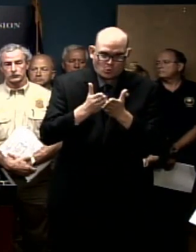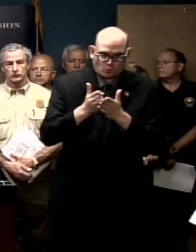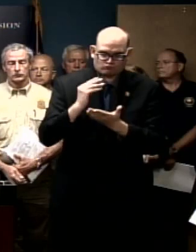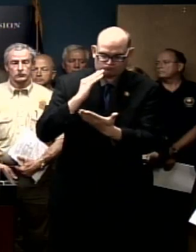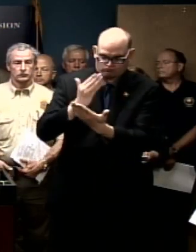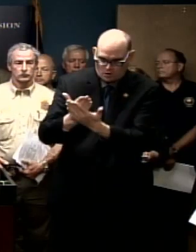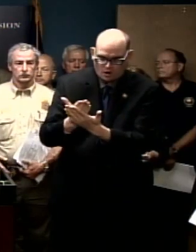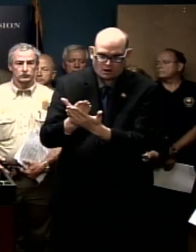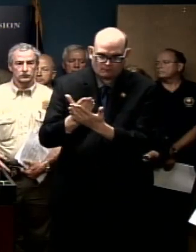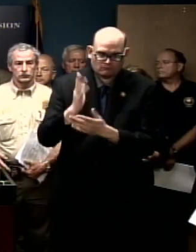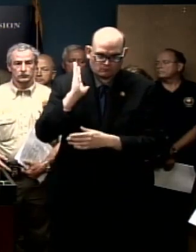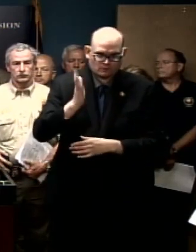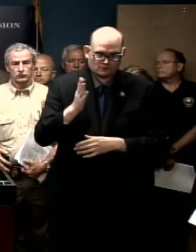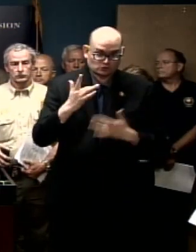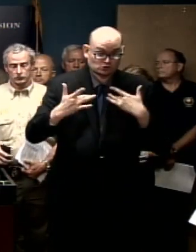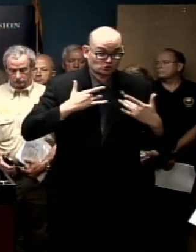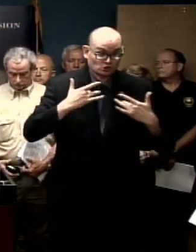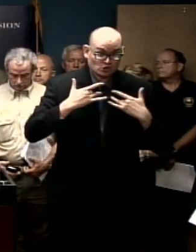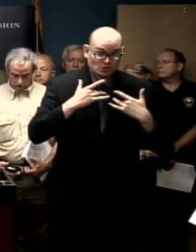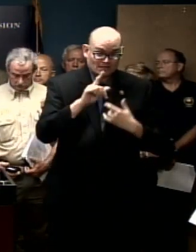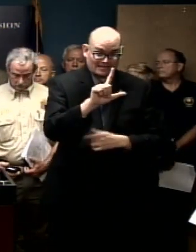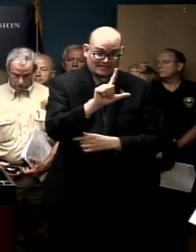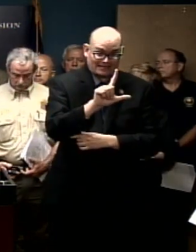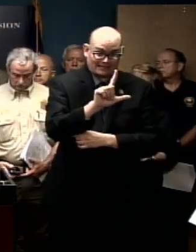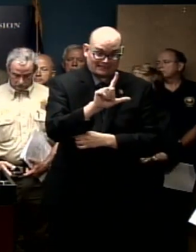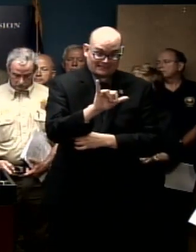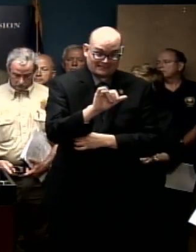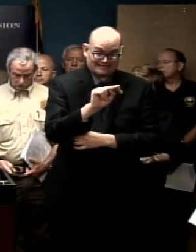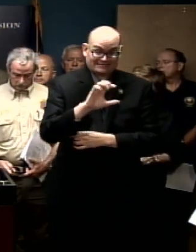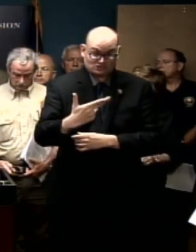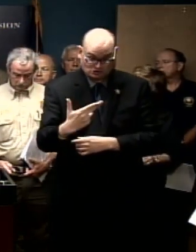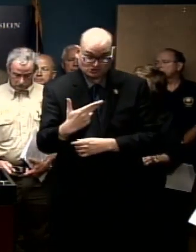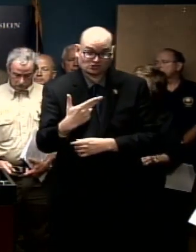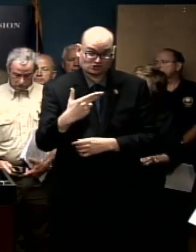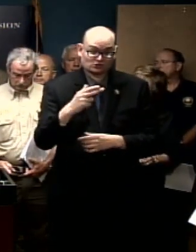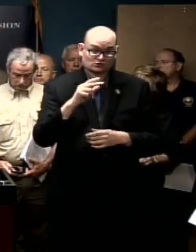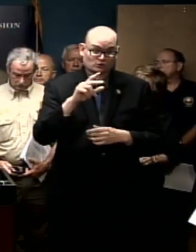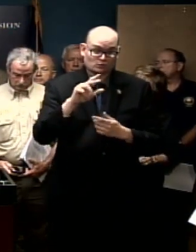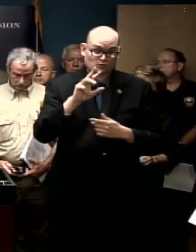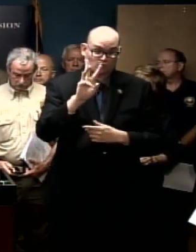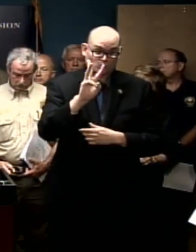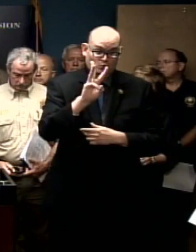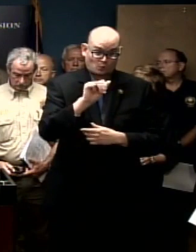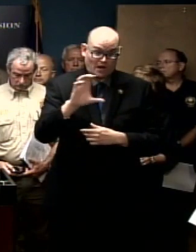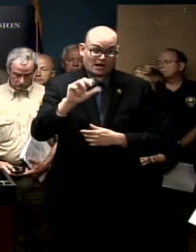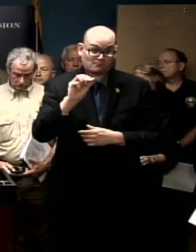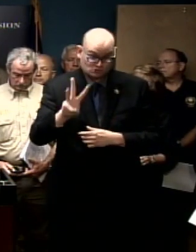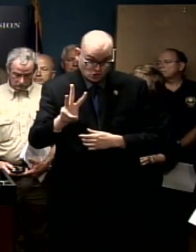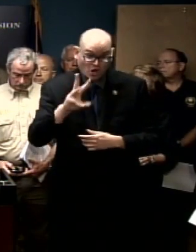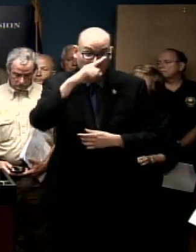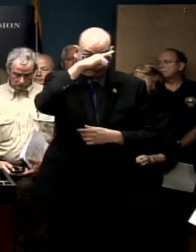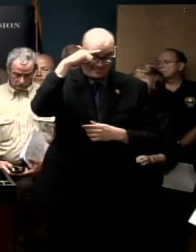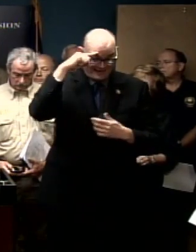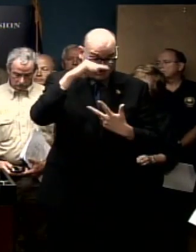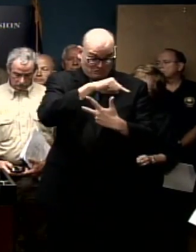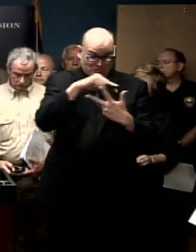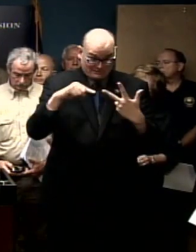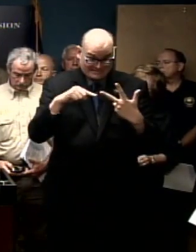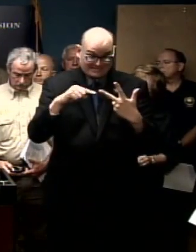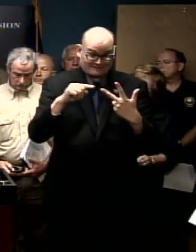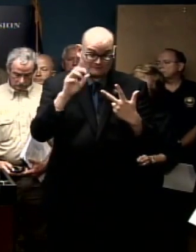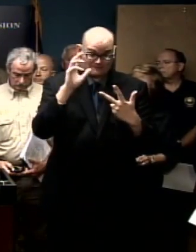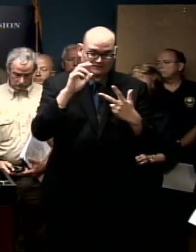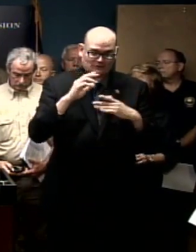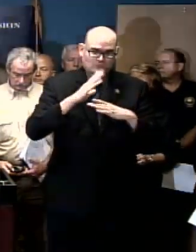the Waccamaw, Lynches, Black, and PD, because it looks like they will crest above 3 to 5 feet starting next week. So that's going to